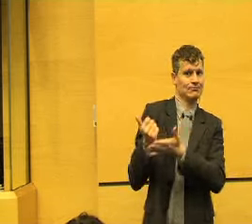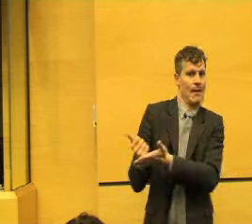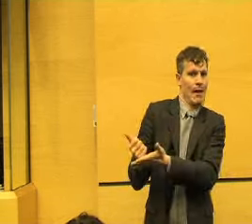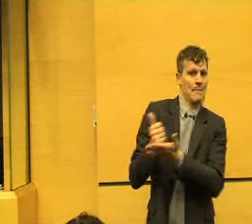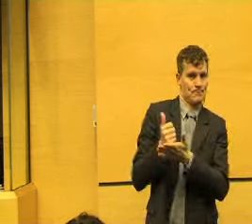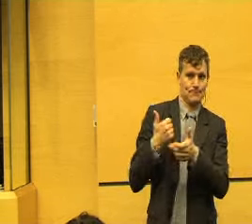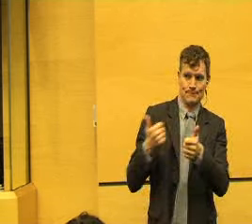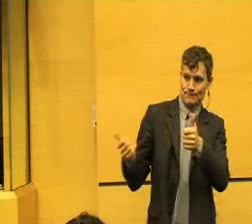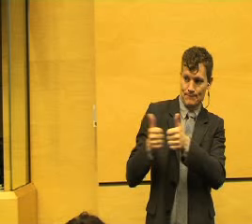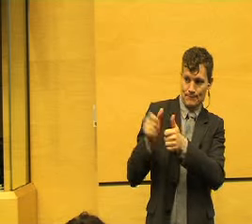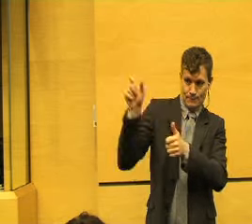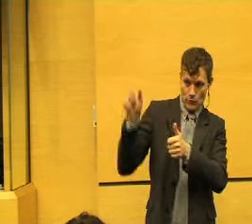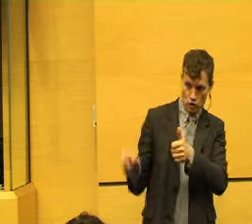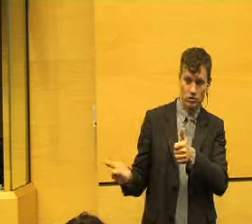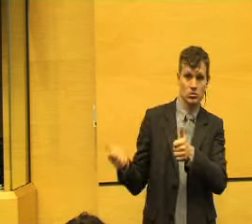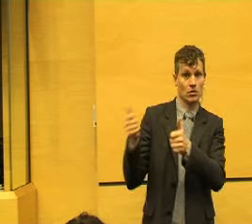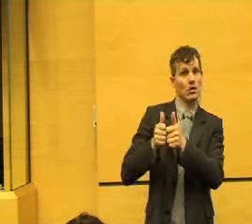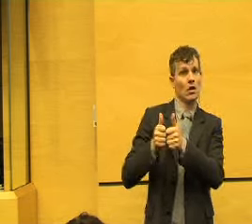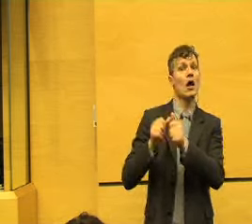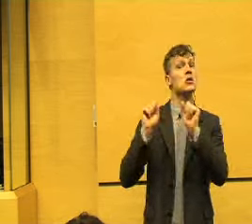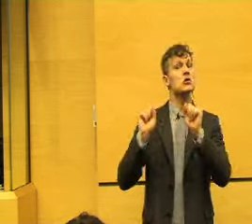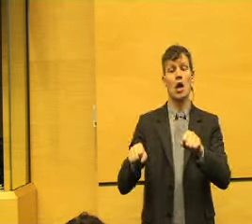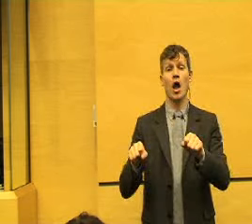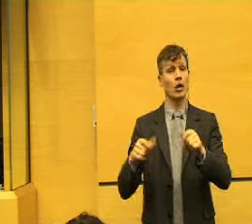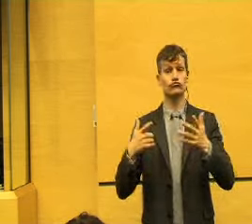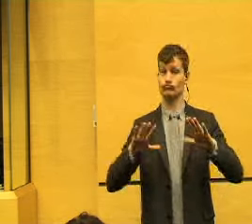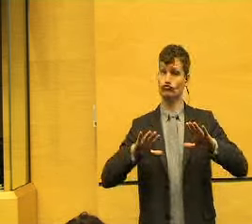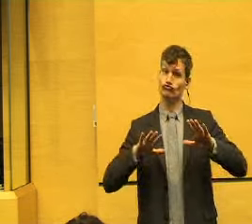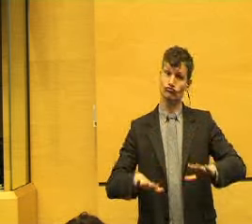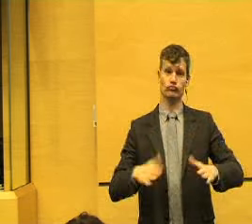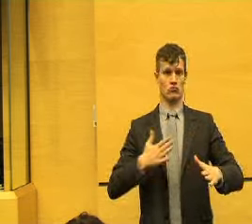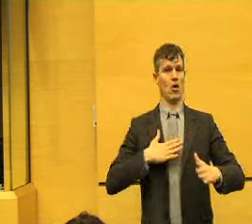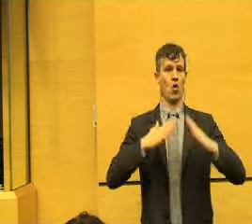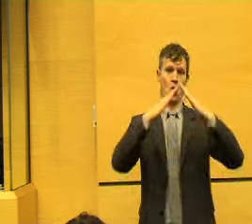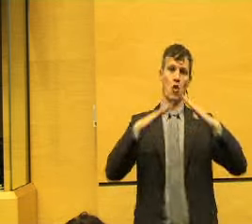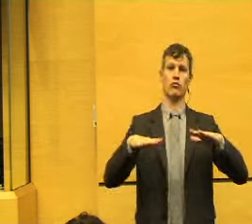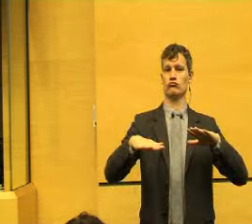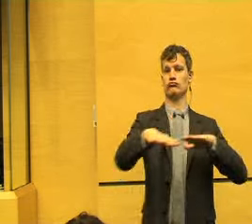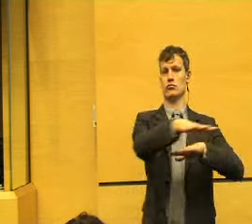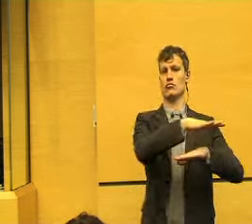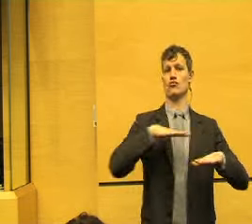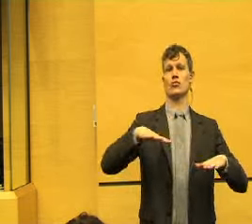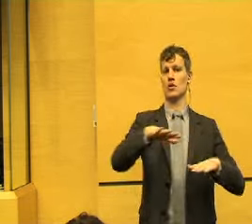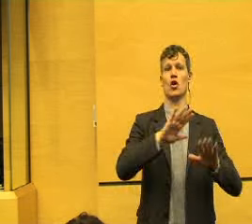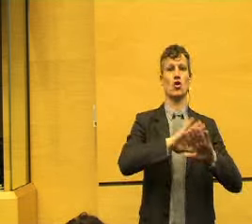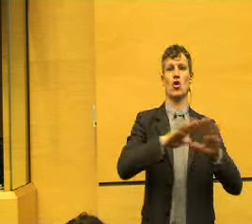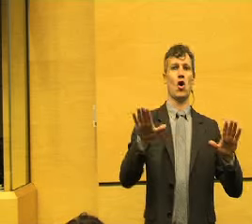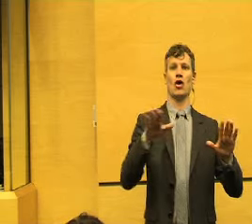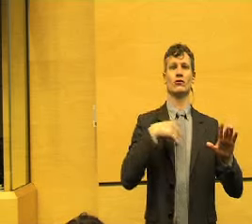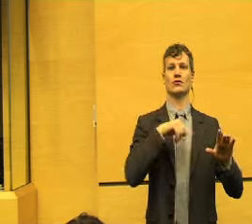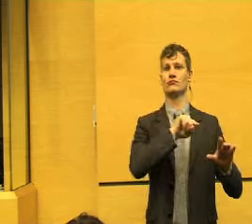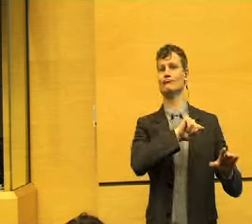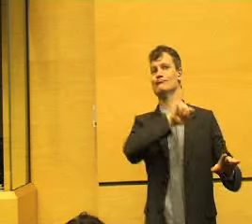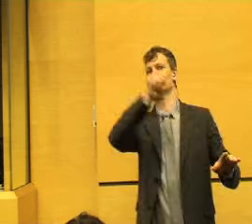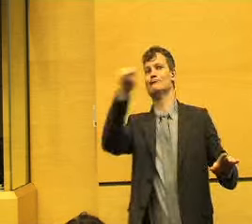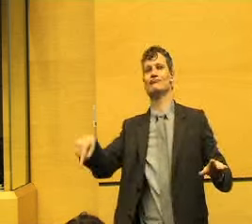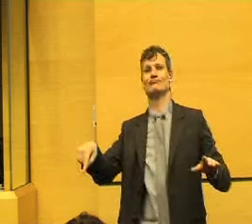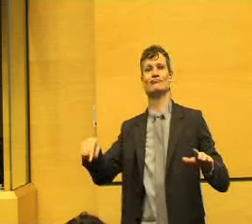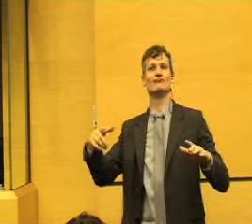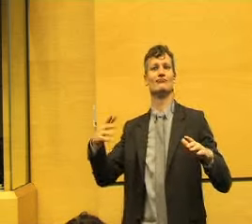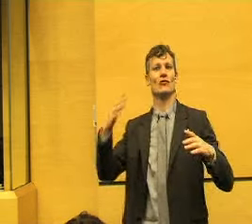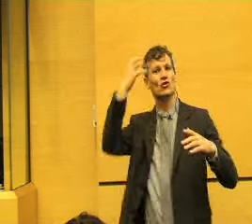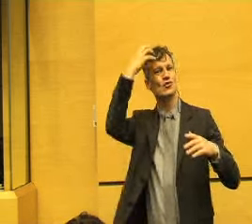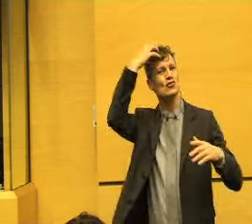allows them to stay and be a part of their own community rather than living in one of government's